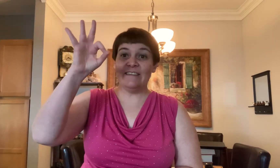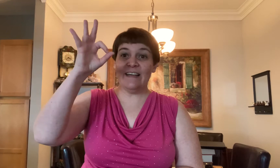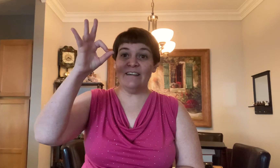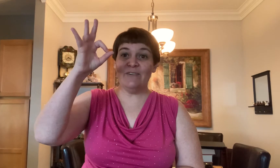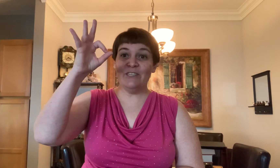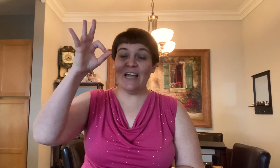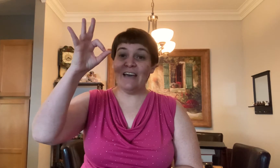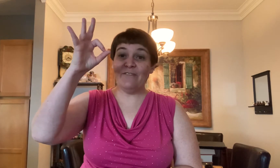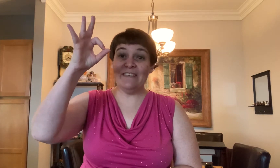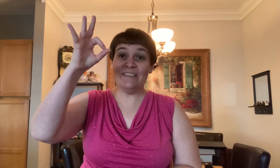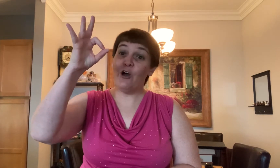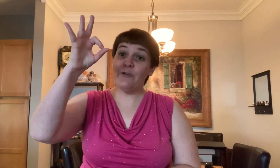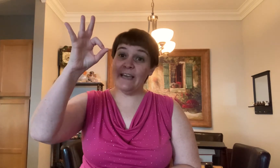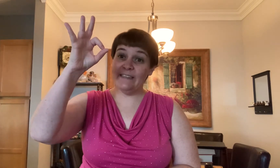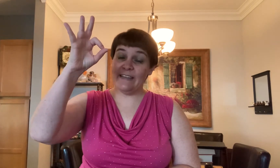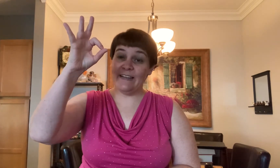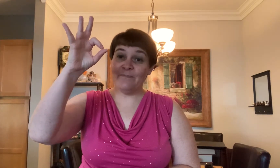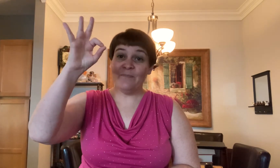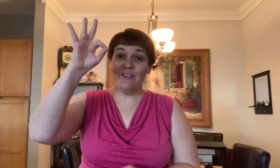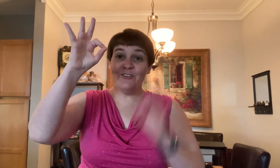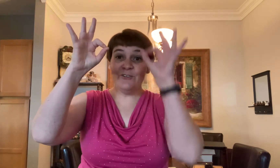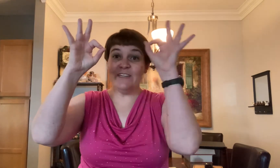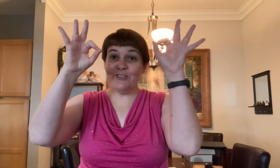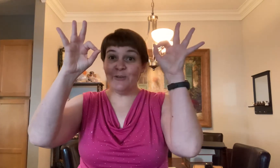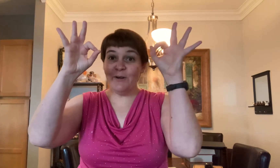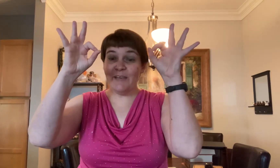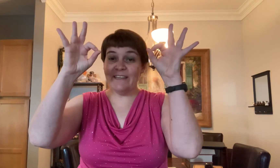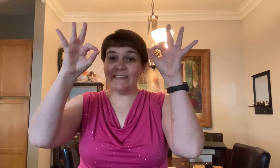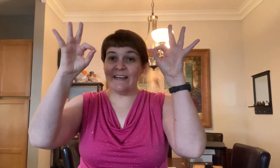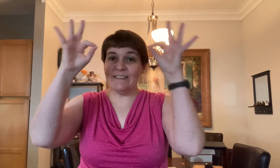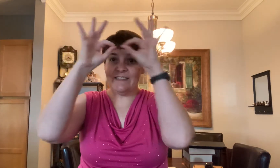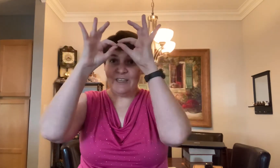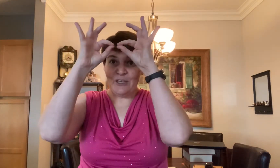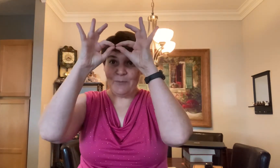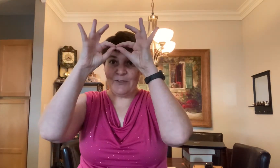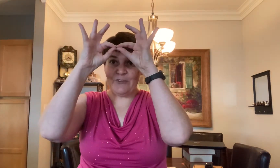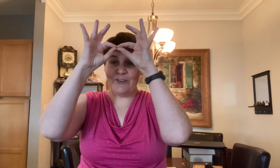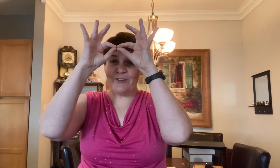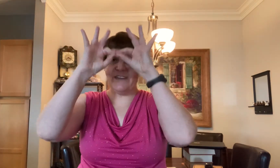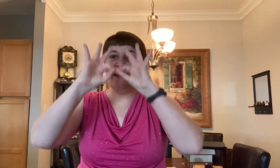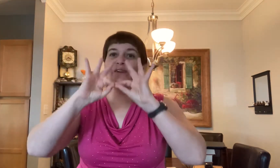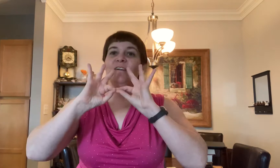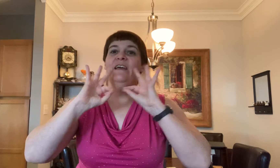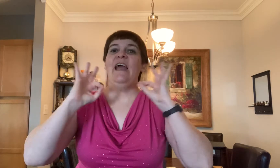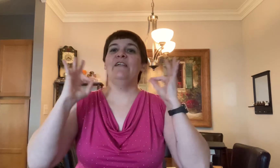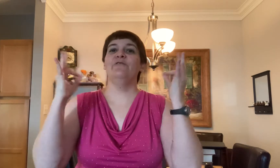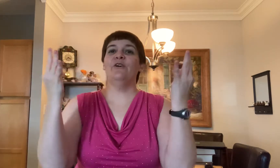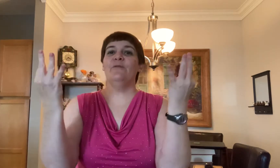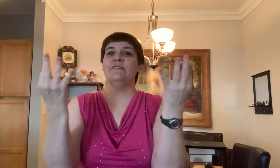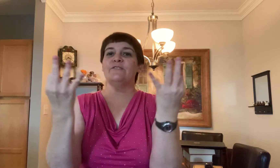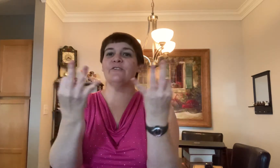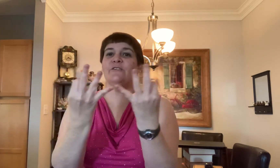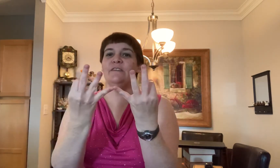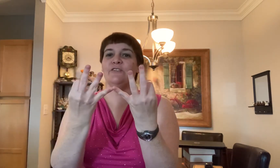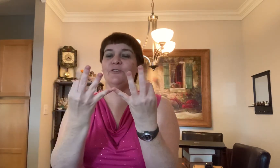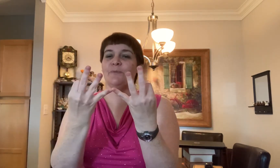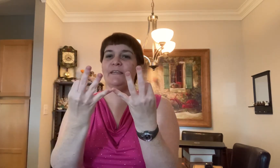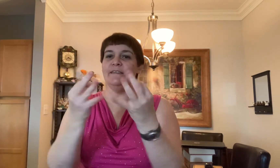sign language F is an OK sign. So you get two OK signs, you put the circle together, and you go in a circle until your pinkies